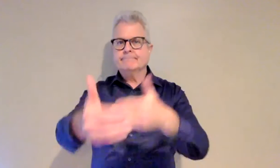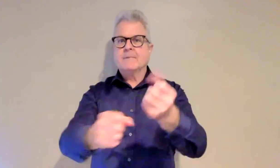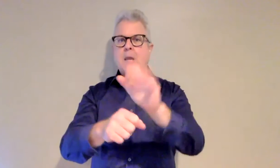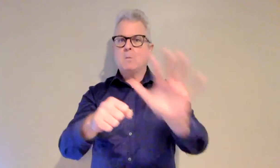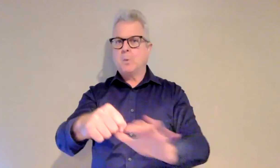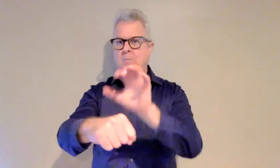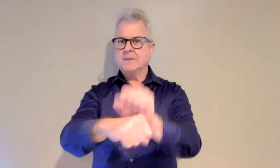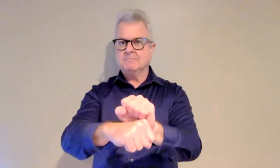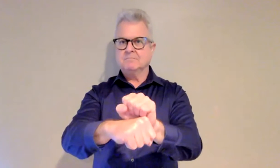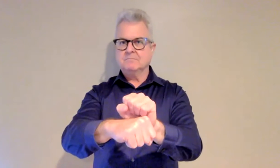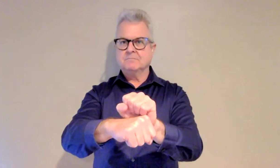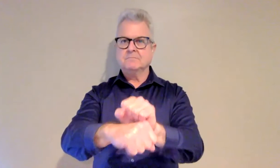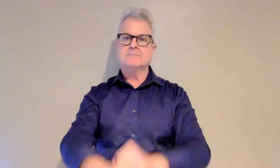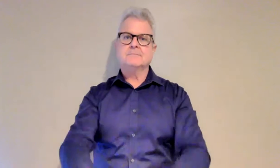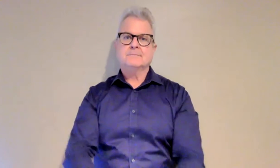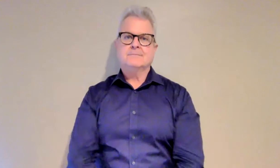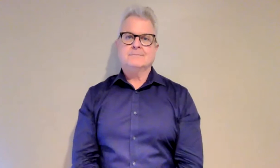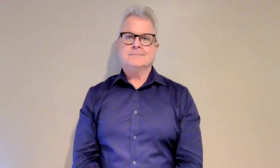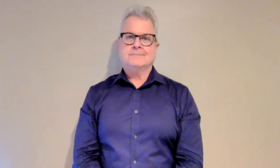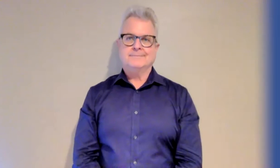then fill out the portal there where you can make your appointment.